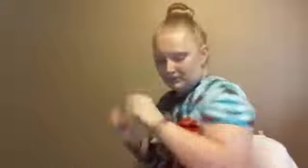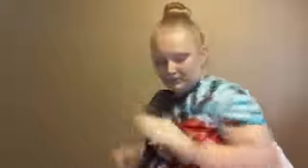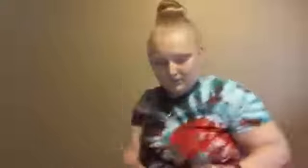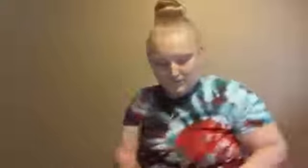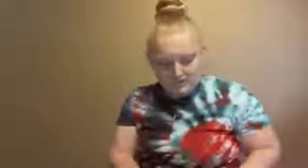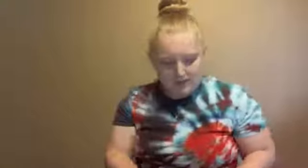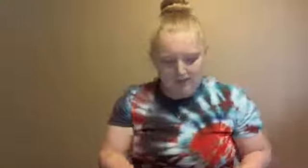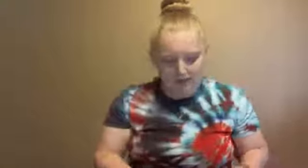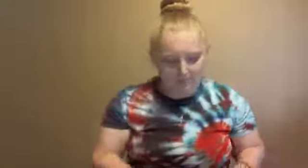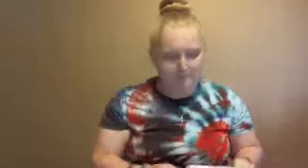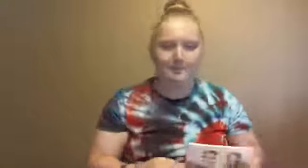Just like that.